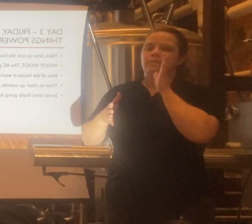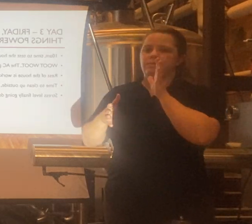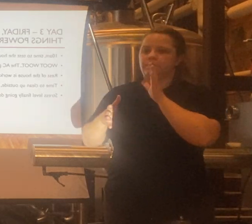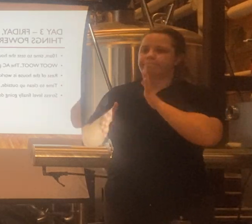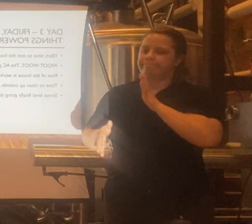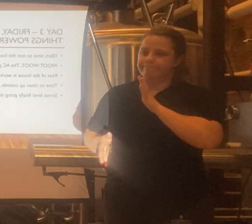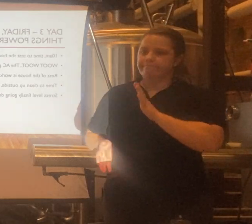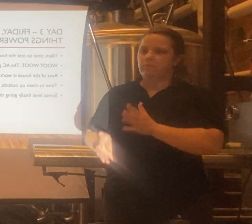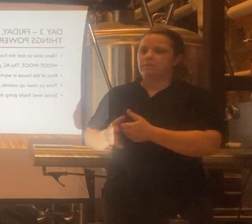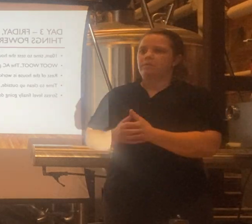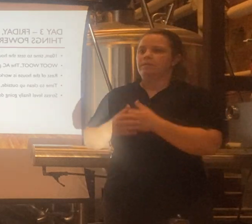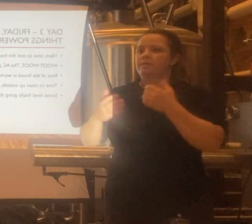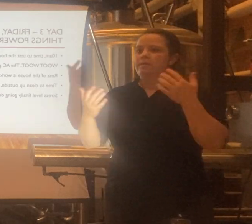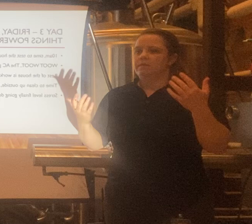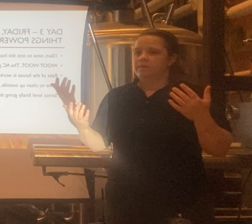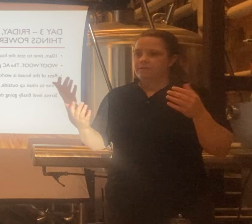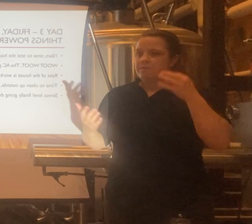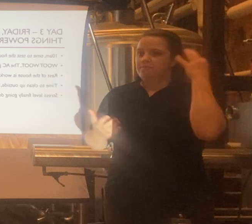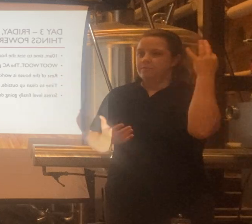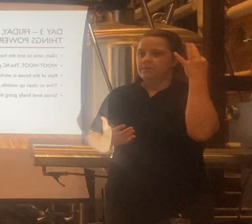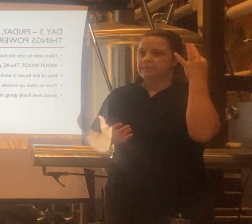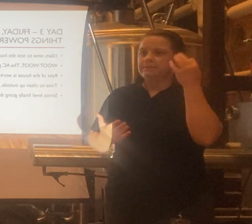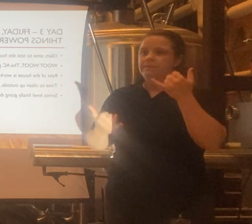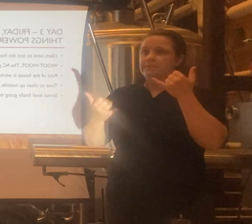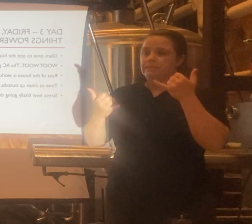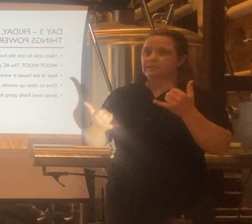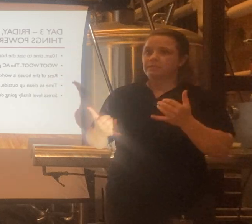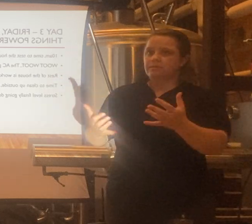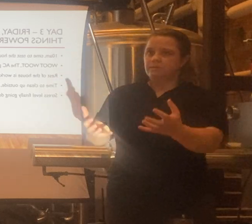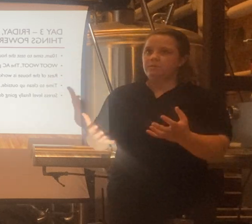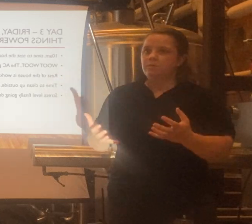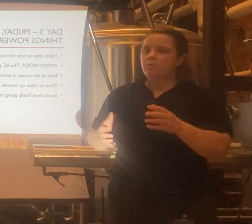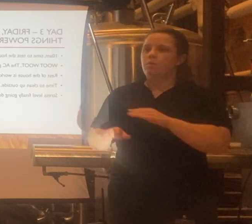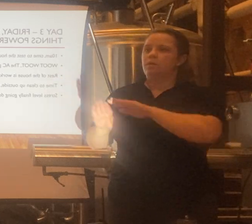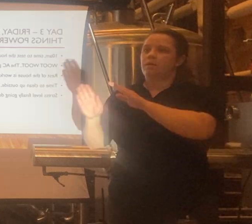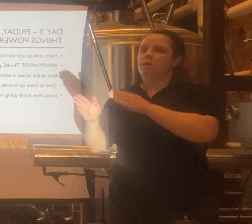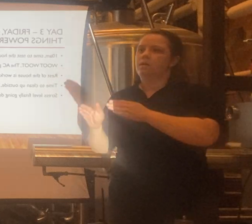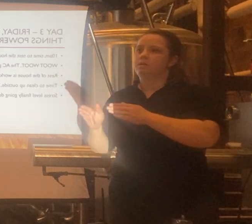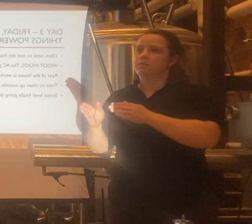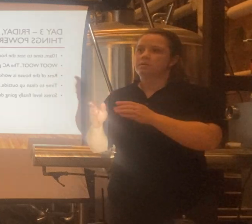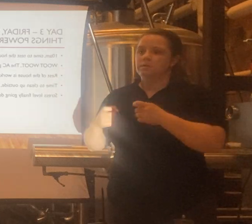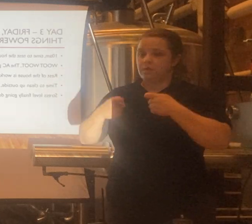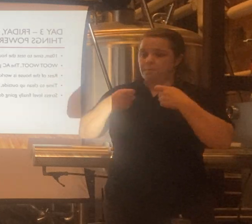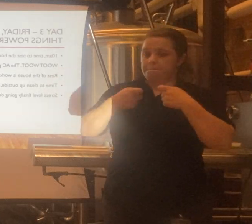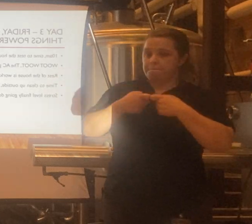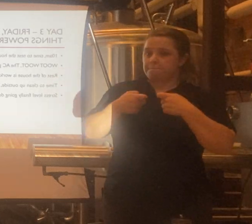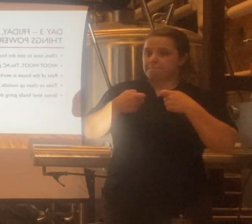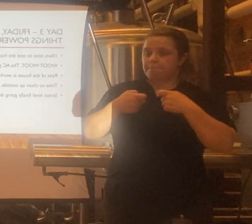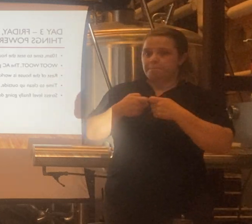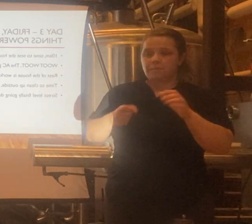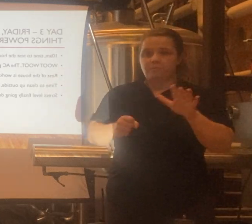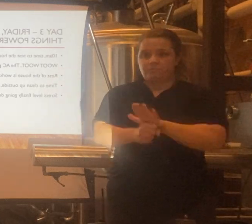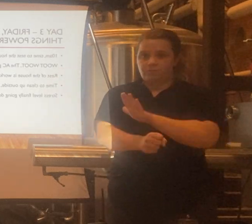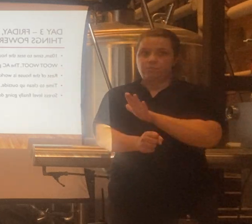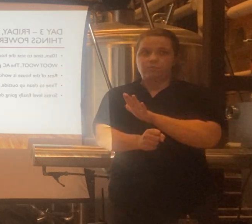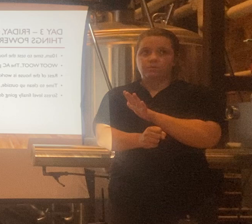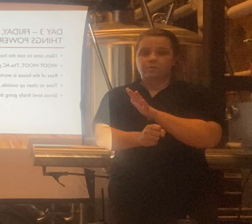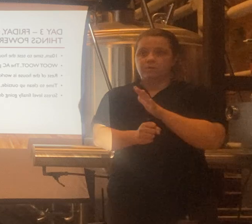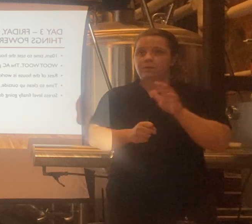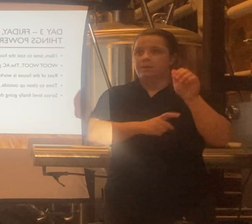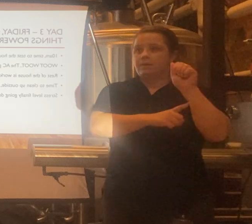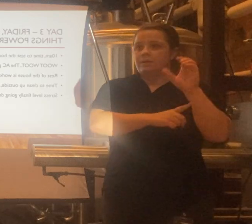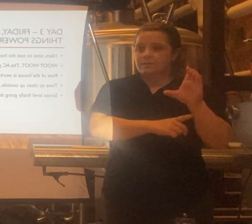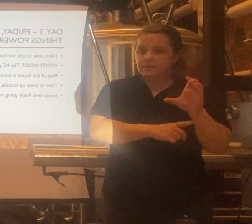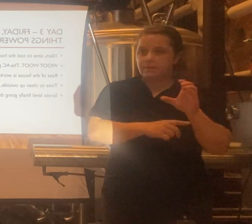powered. Get everything working. So time to test the air conditioner. Turned it on. Soft starter worked. Air conditioner came